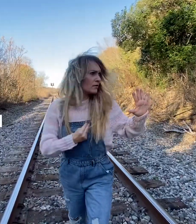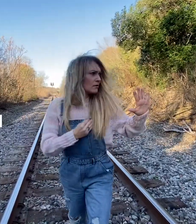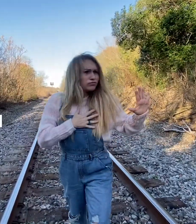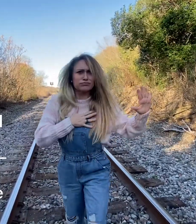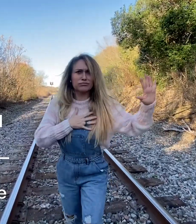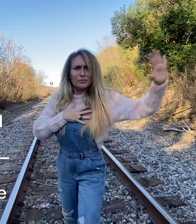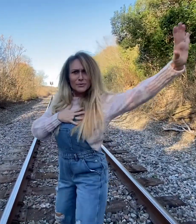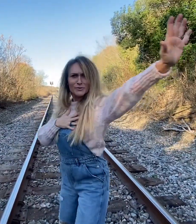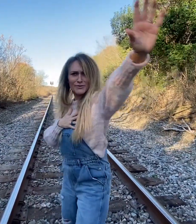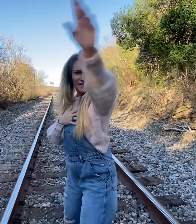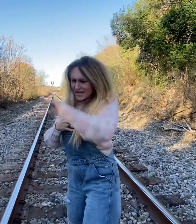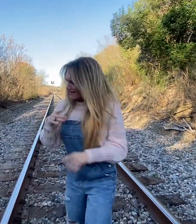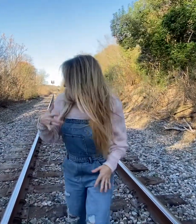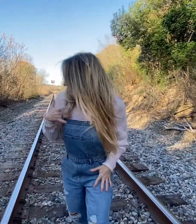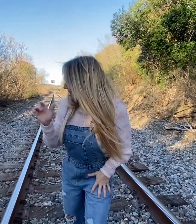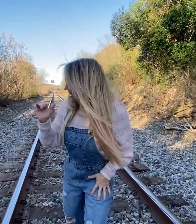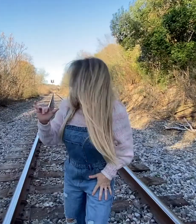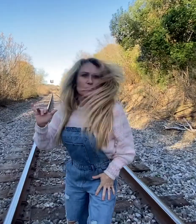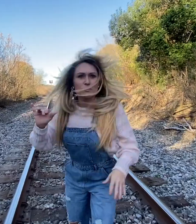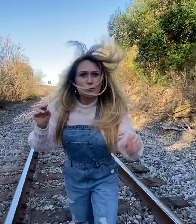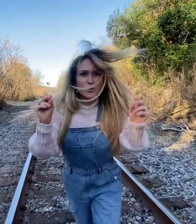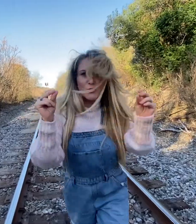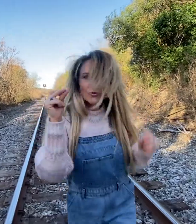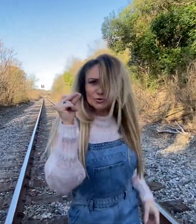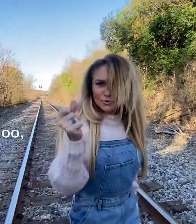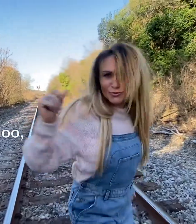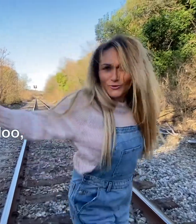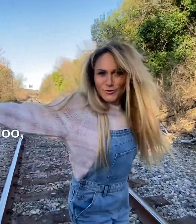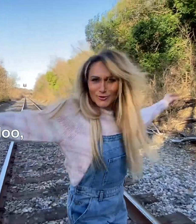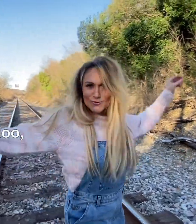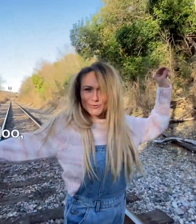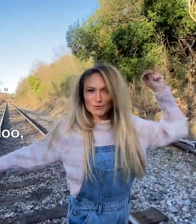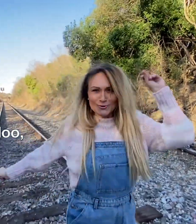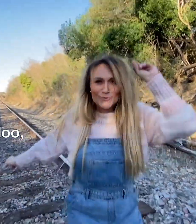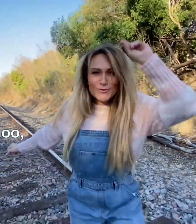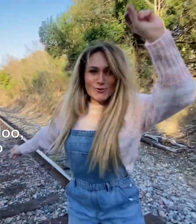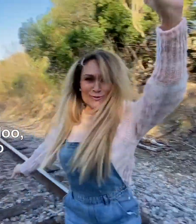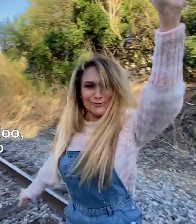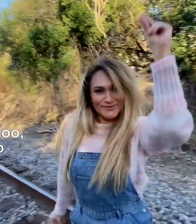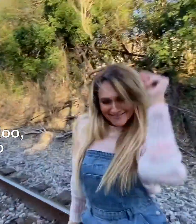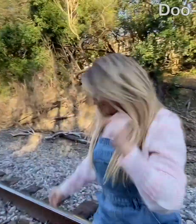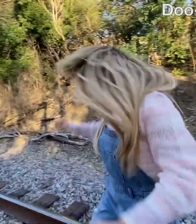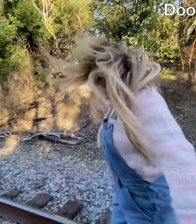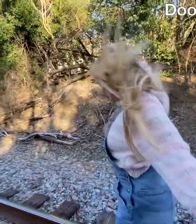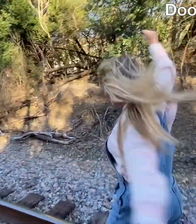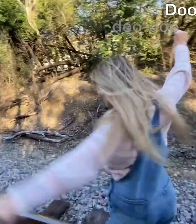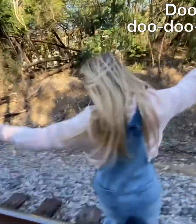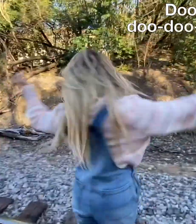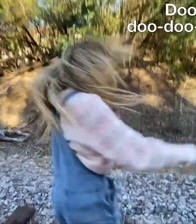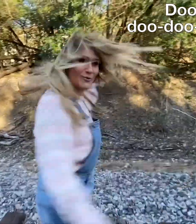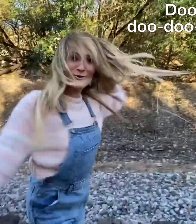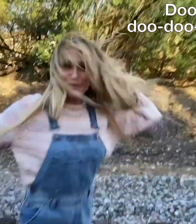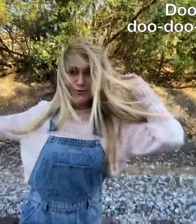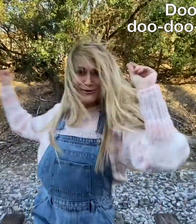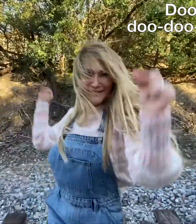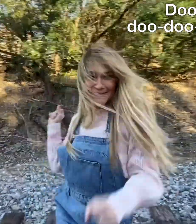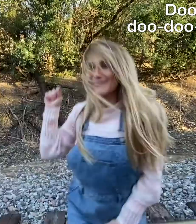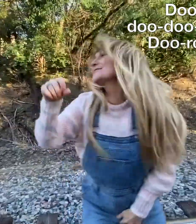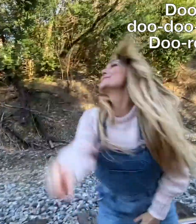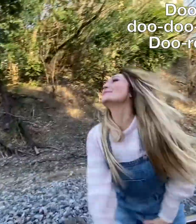melody. And it went like do do do do do do do do do do do do do do do do do do do do do do do do do